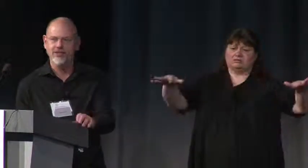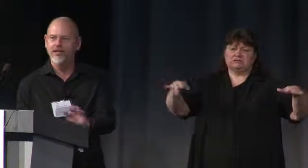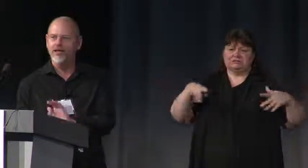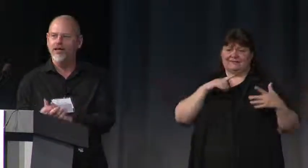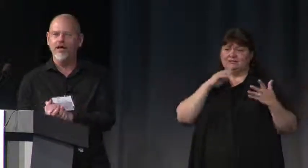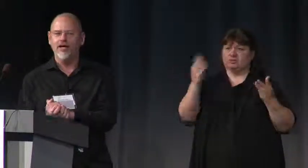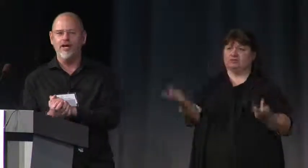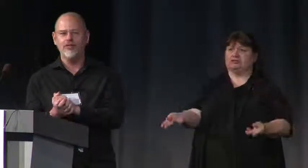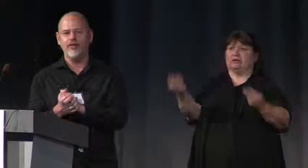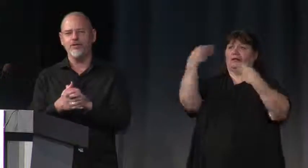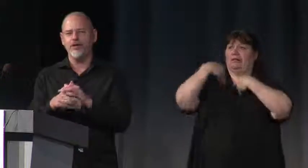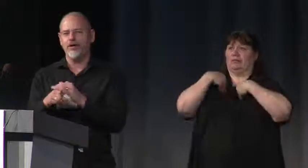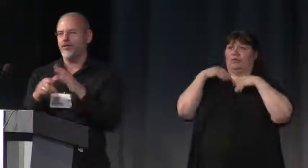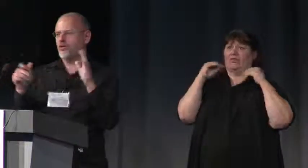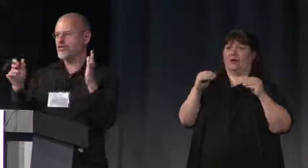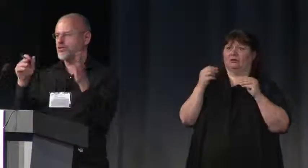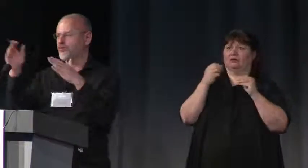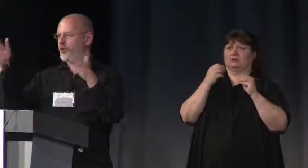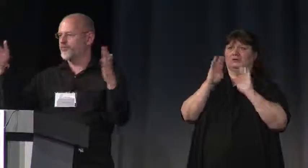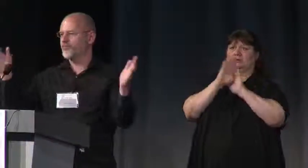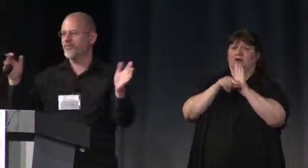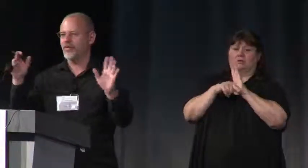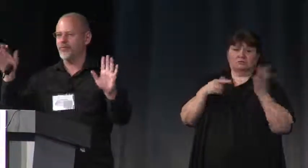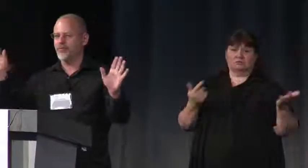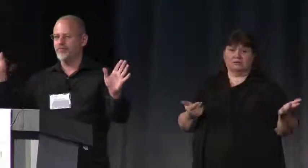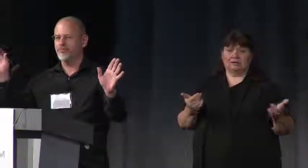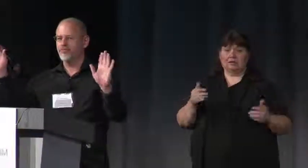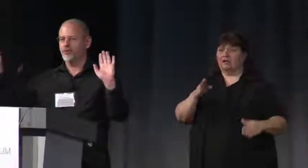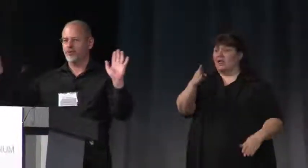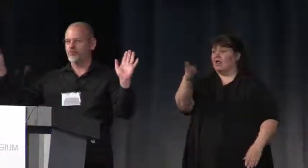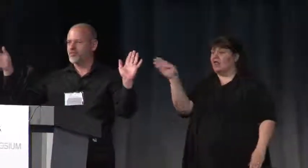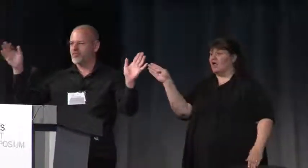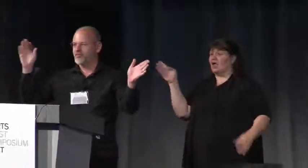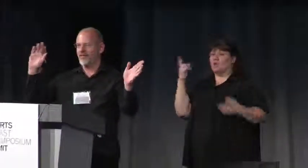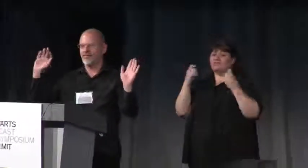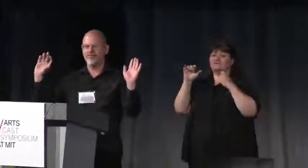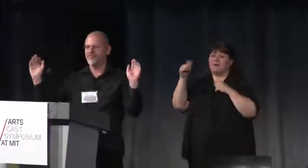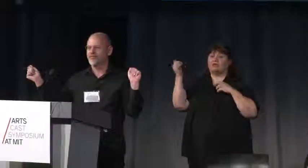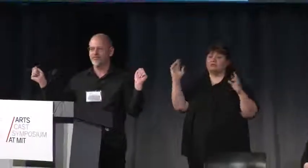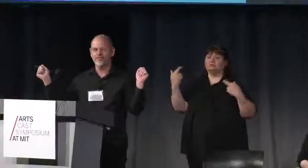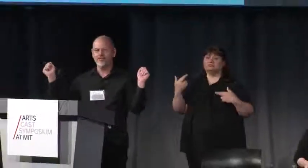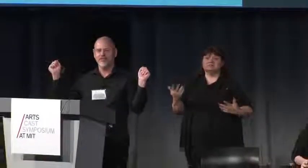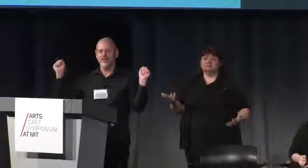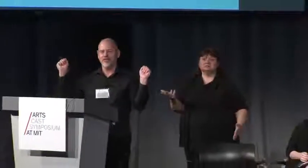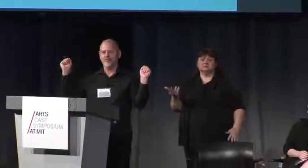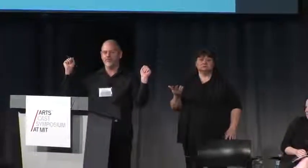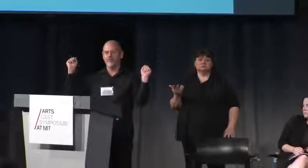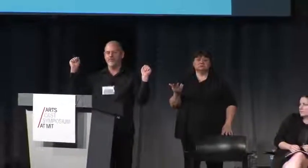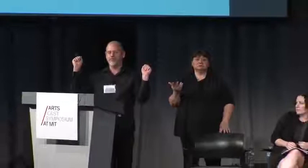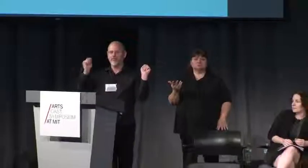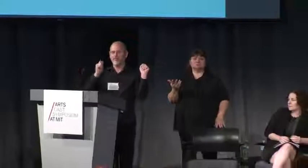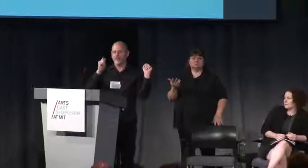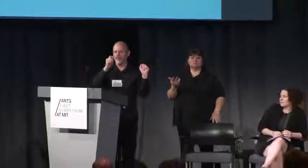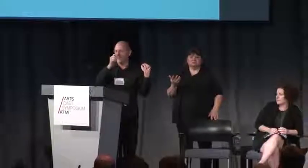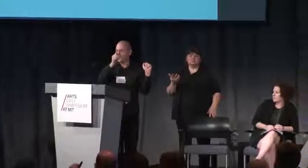unmediated. Are there questions from the other rooms yet?